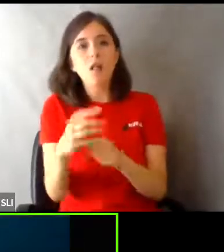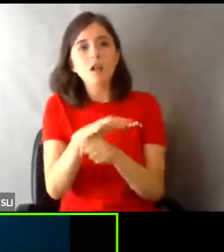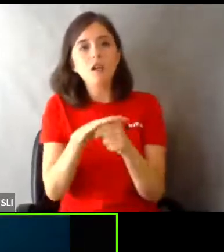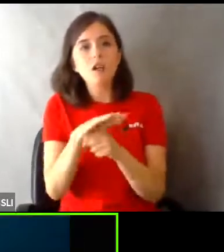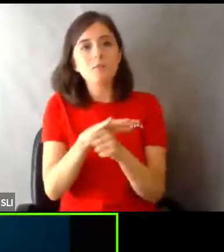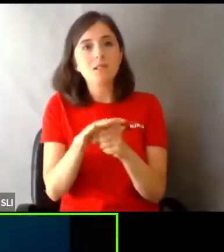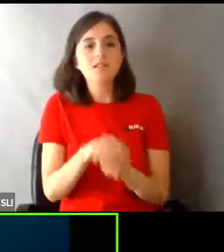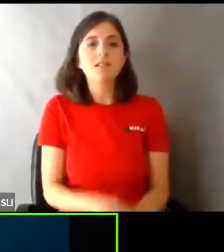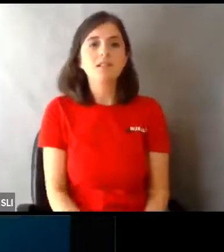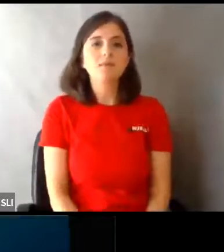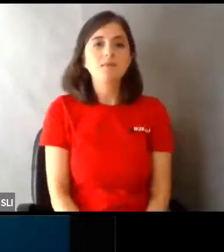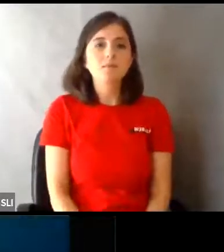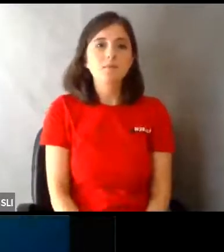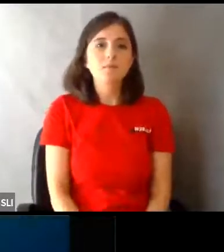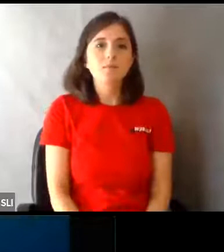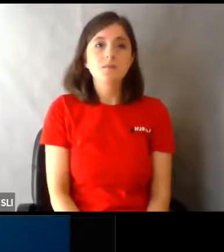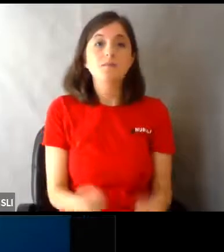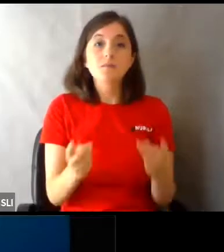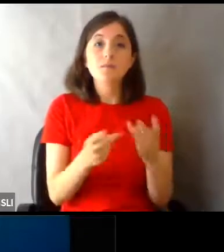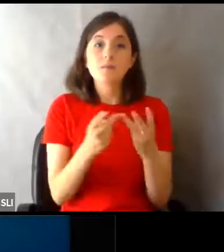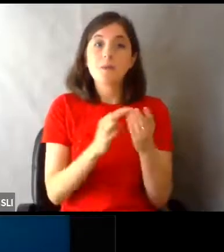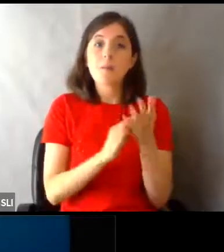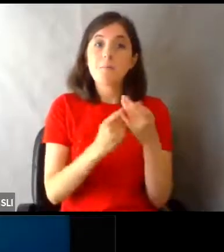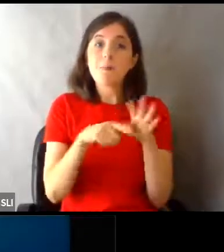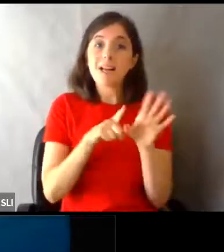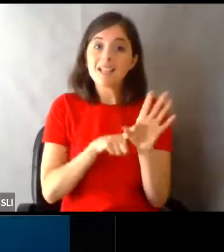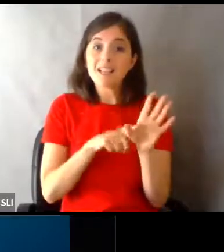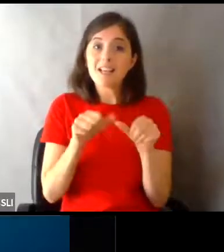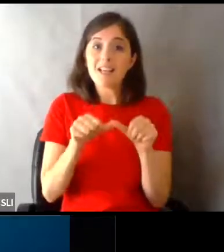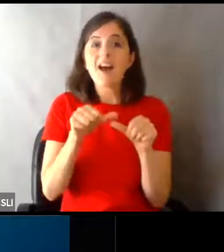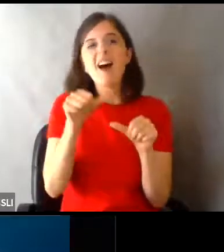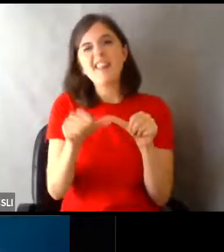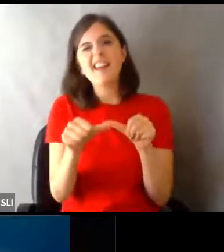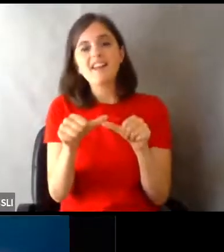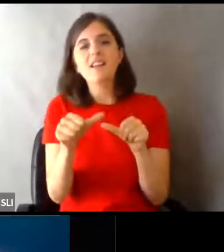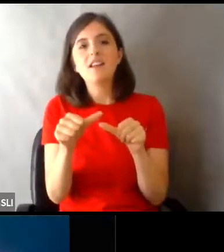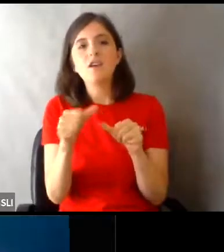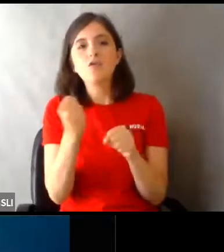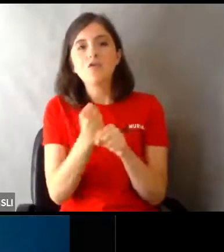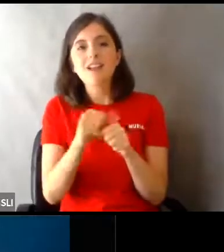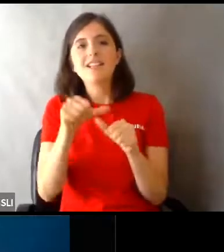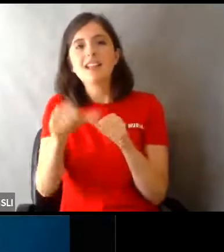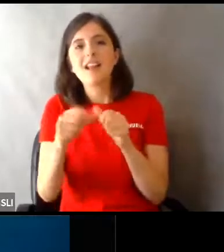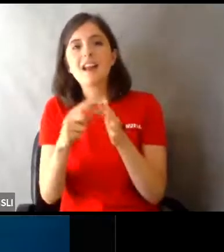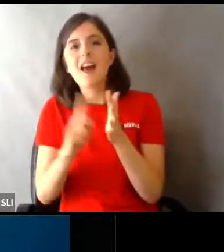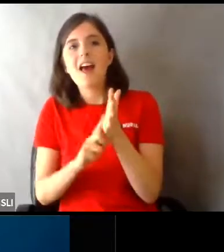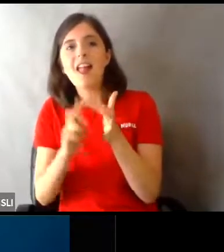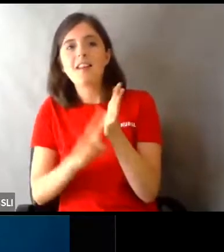Thanks, Paul. Mandy next, and then we'll have Grace and finish with Ellen.